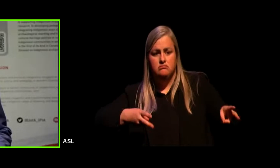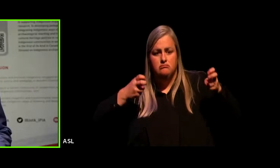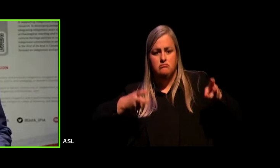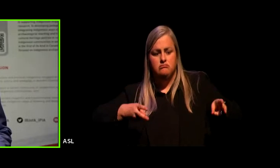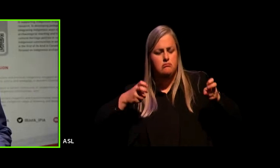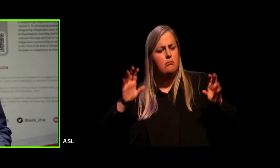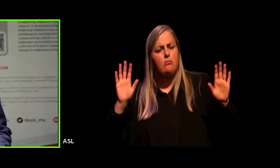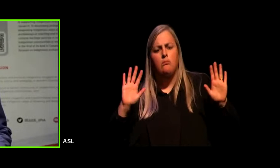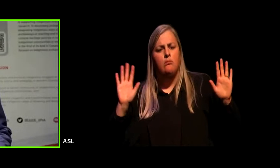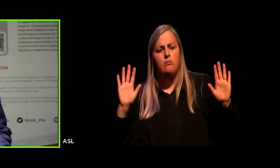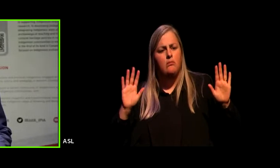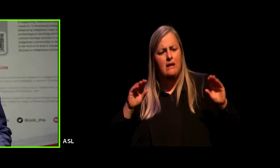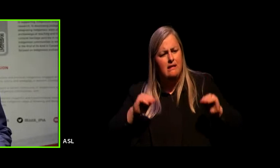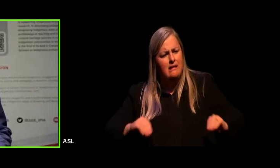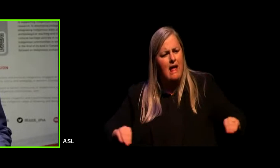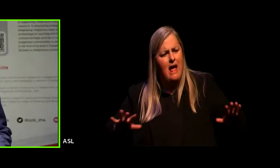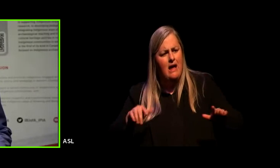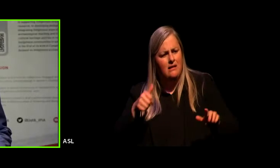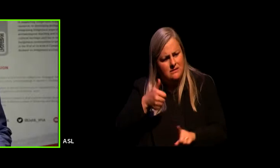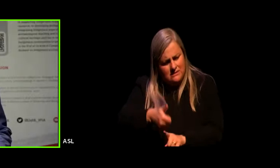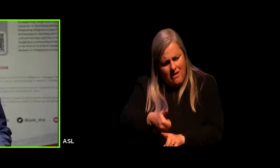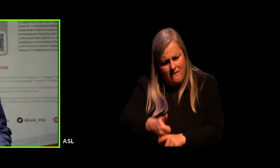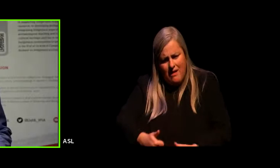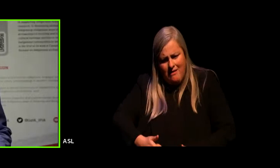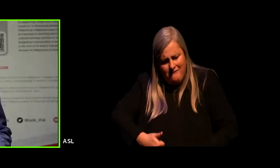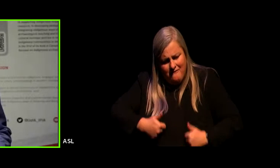land is a living being and it needs stewardship.